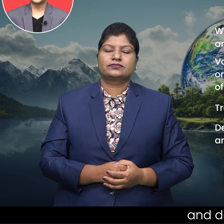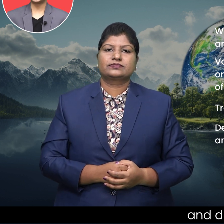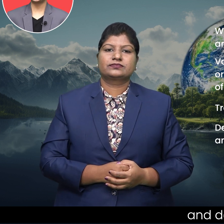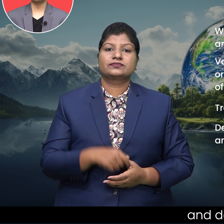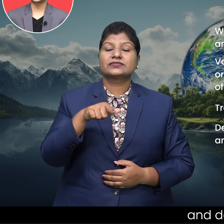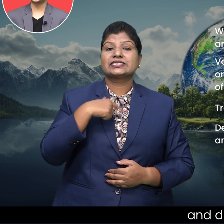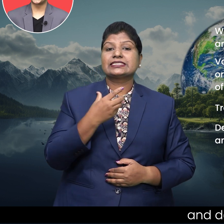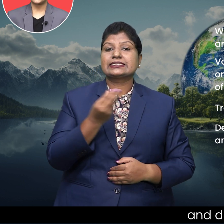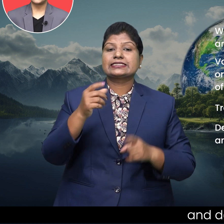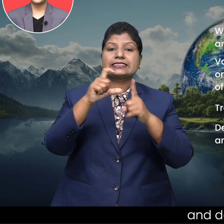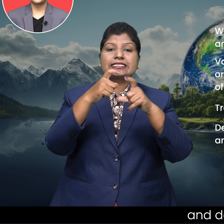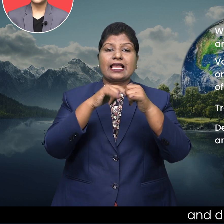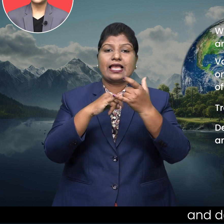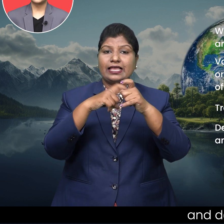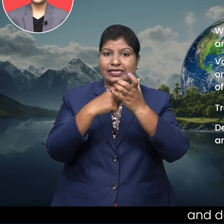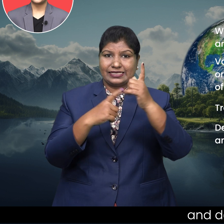And desertification